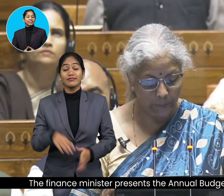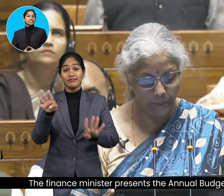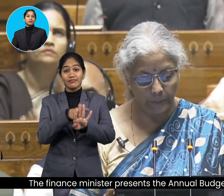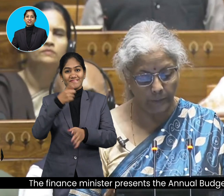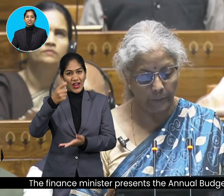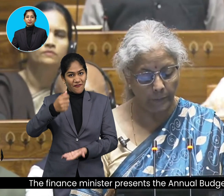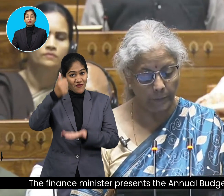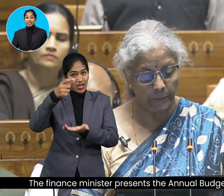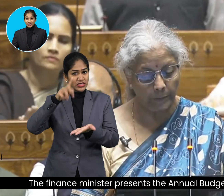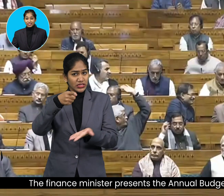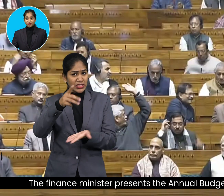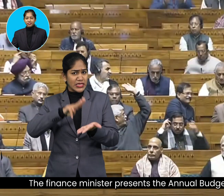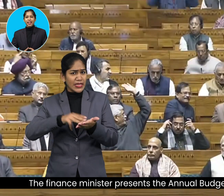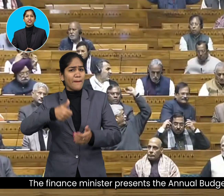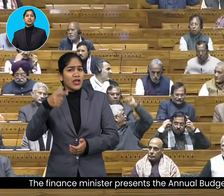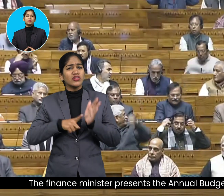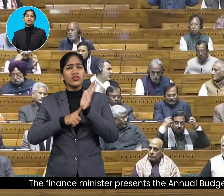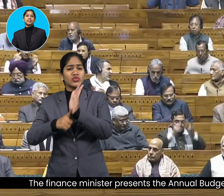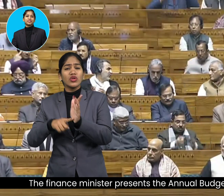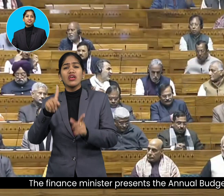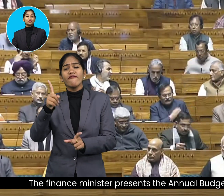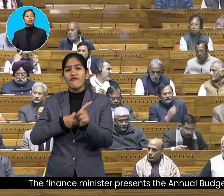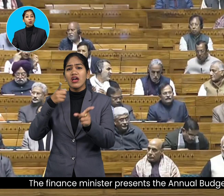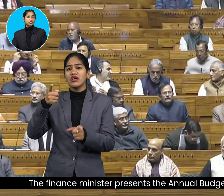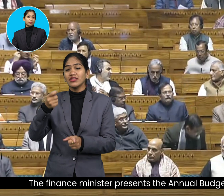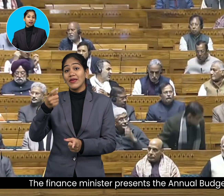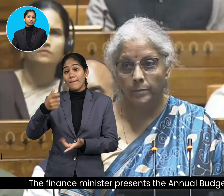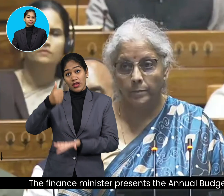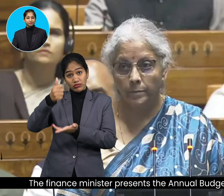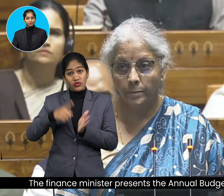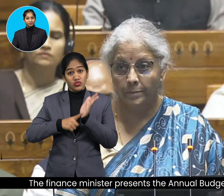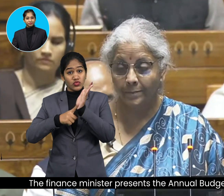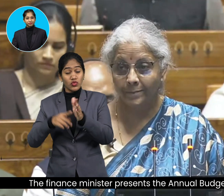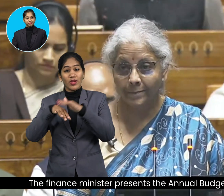The Finance Minister presents the annual budget to the Lok Sabha.